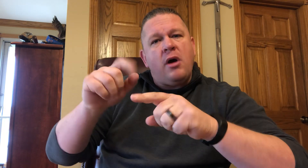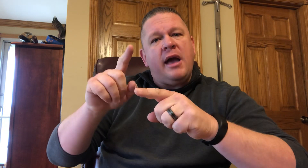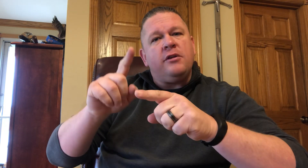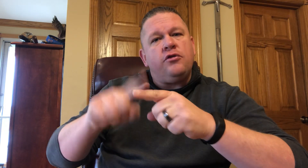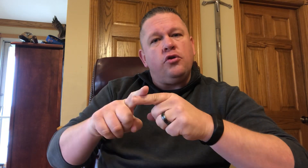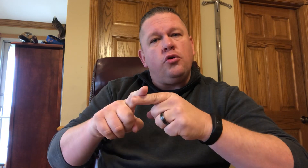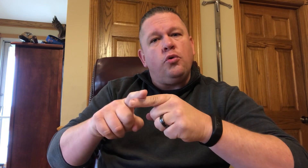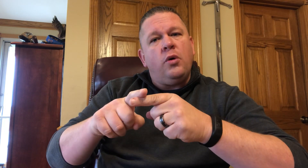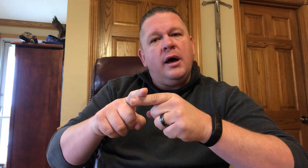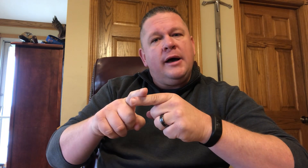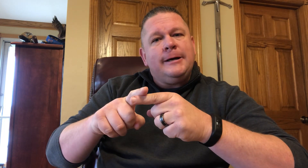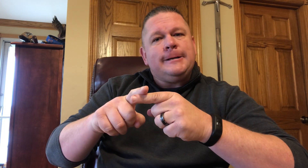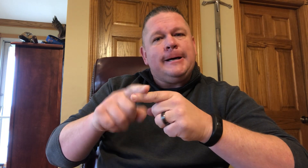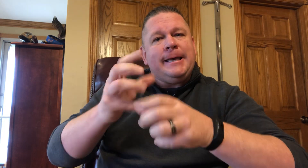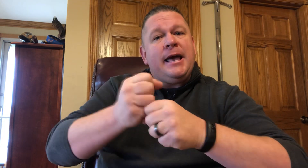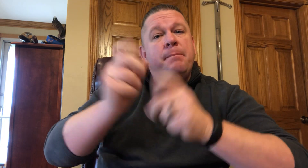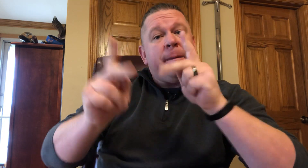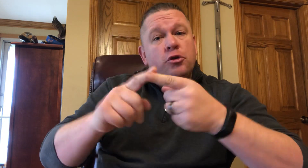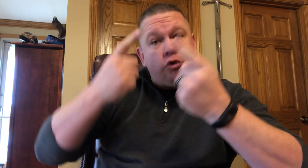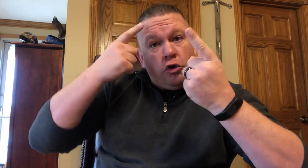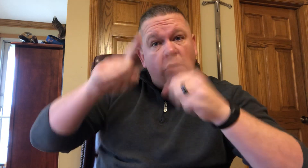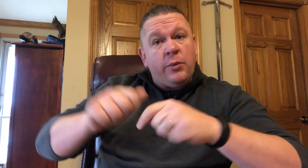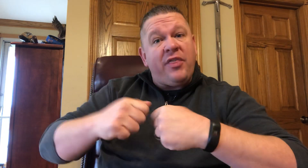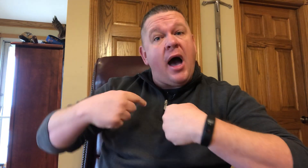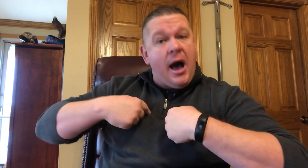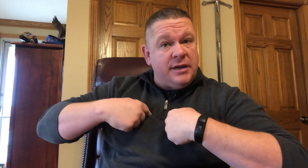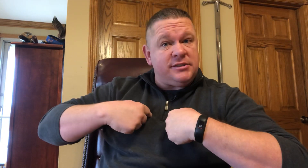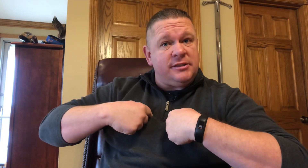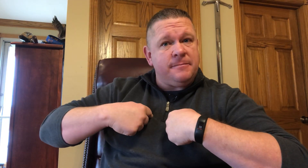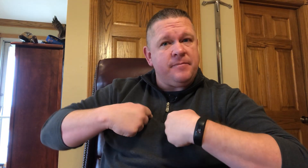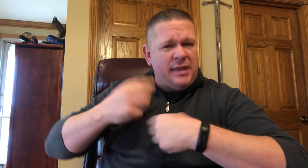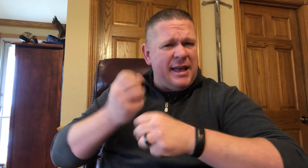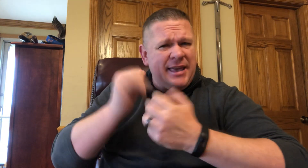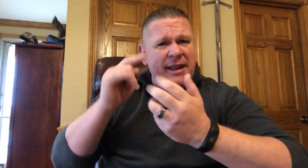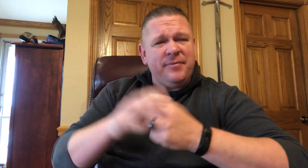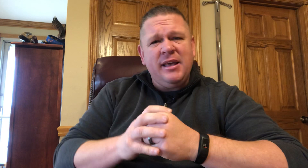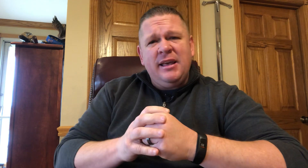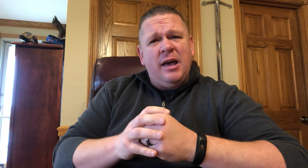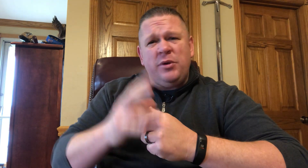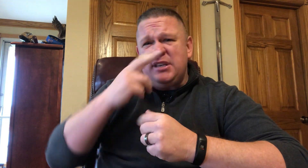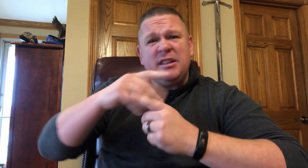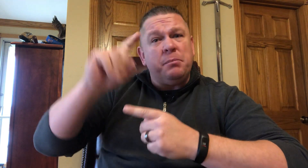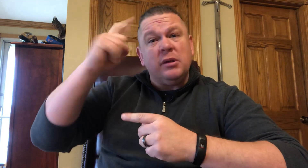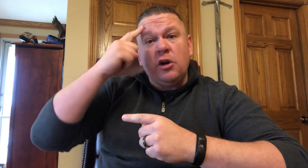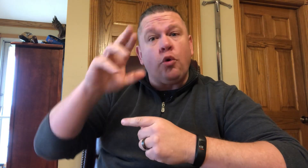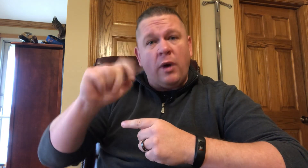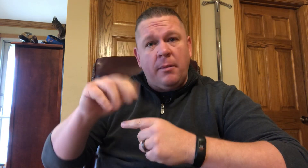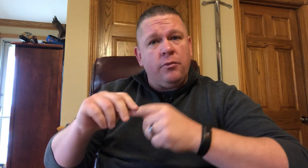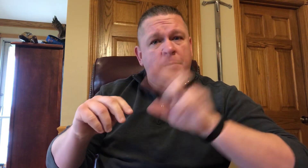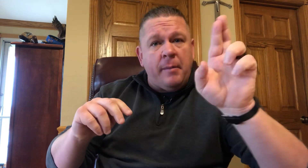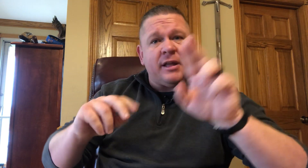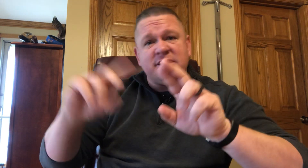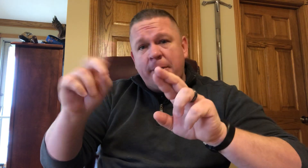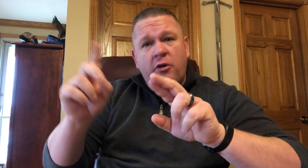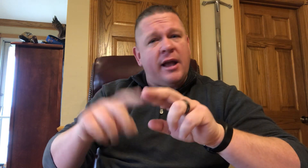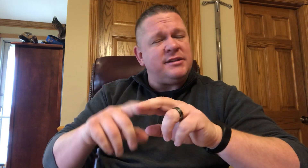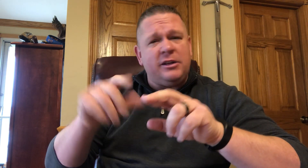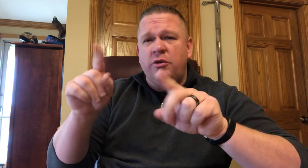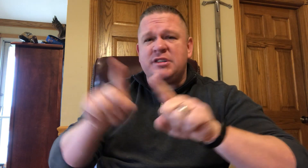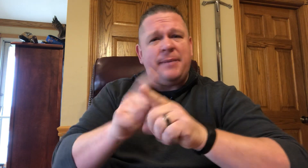trying to get people to agree with us. And I get it. And we see it in the political realm. Republicans, Democrats, they do the same thing